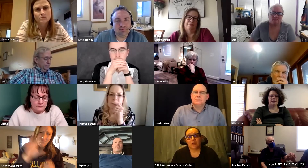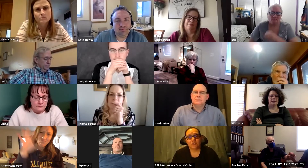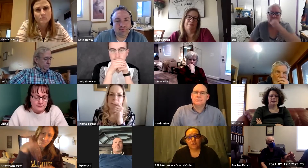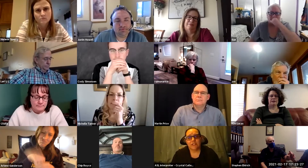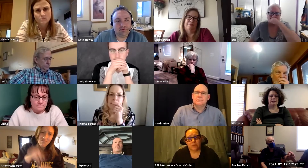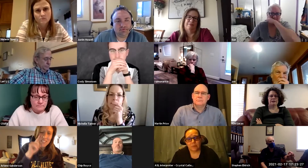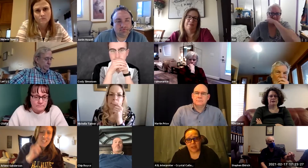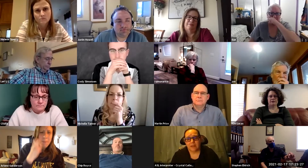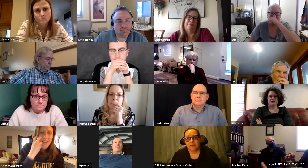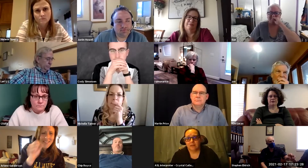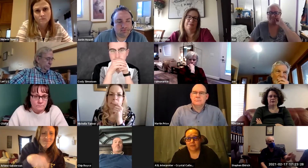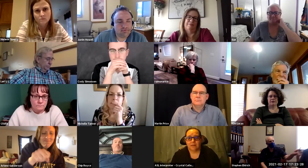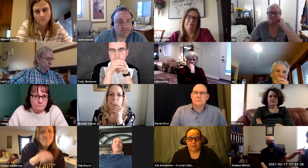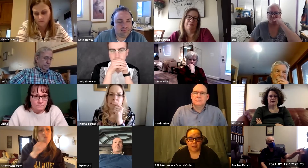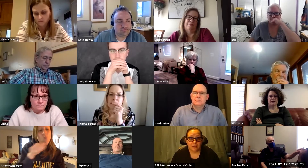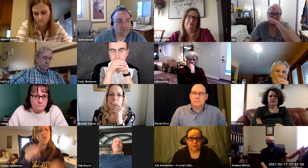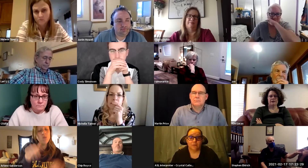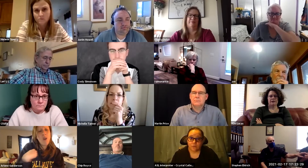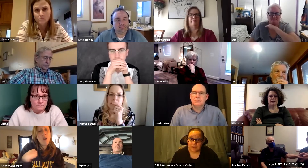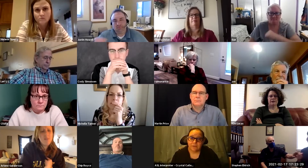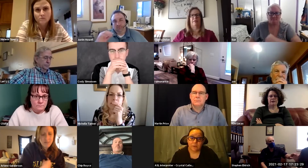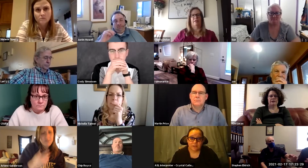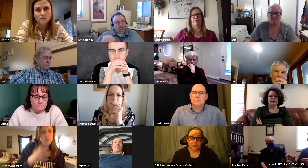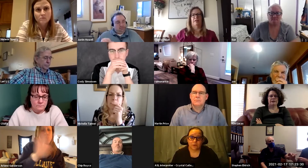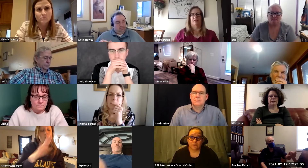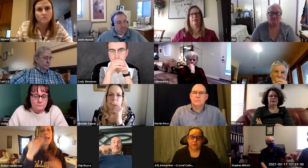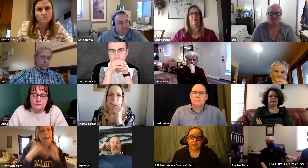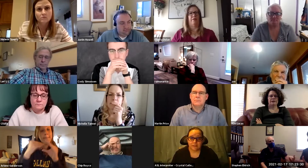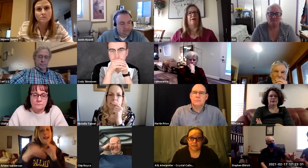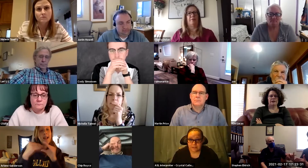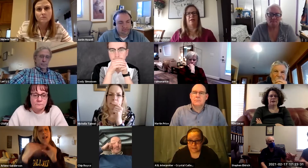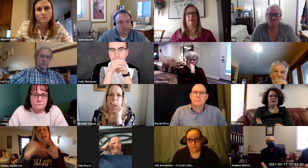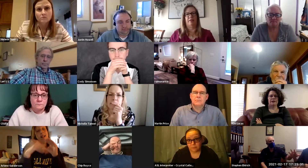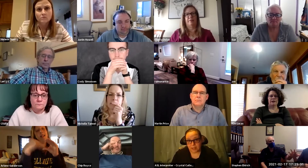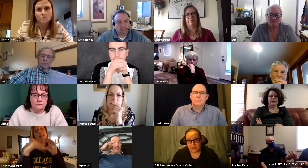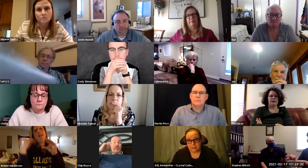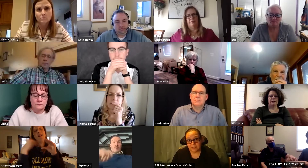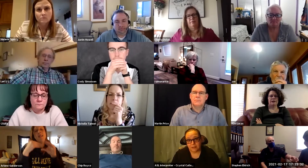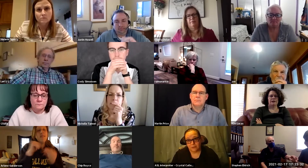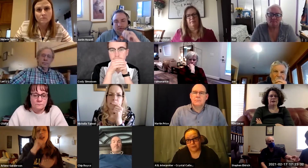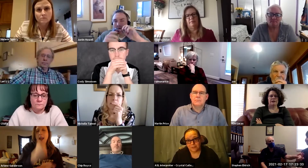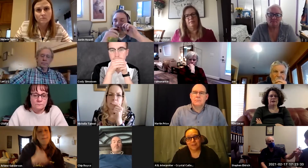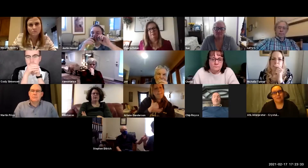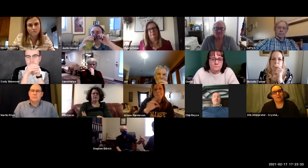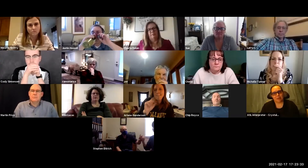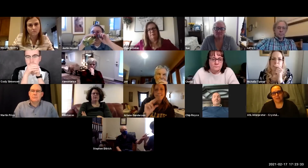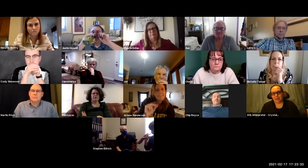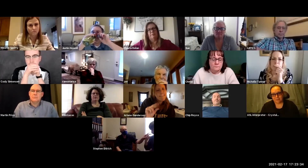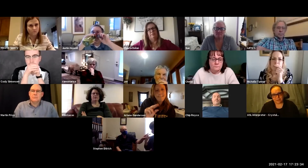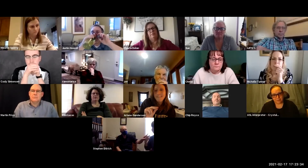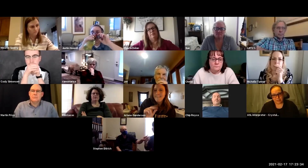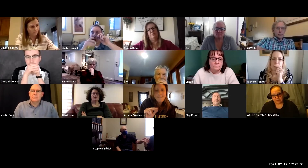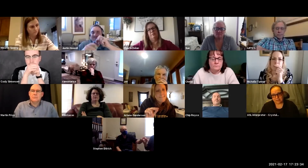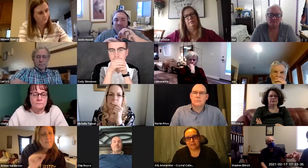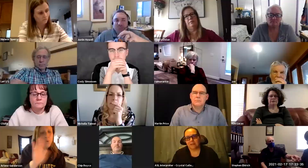So our strategic plan definitely wants to include deaf blind. And I know there's been a lot